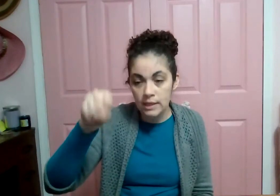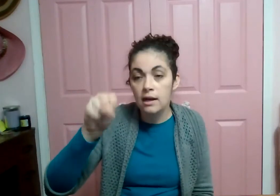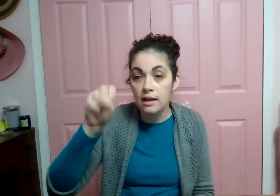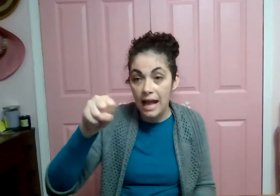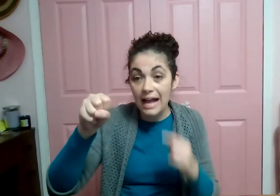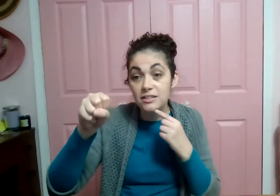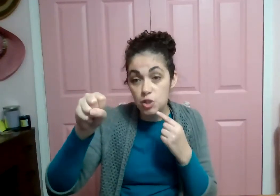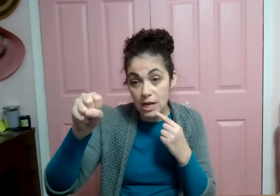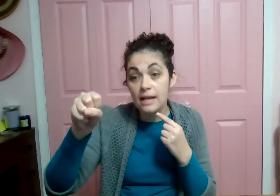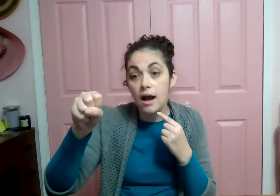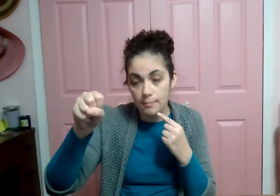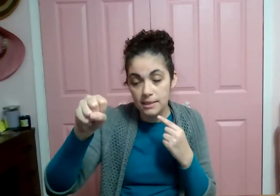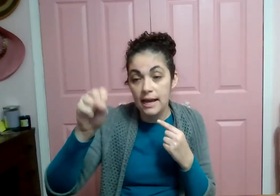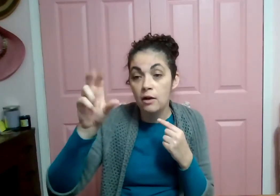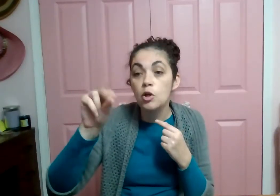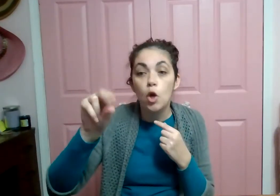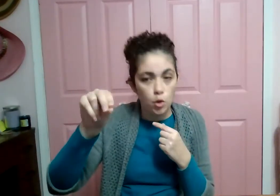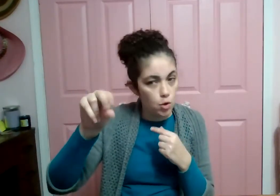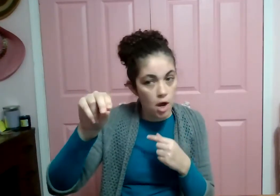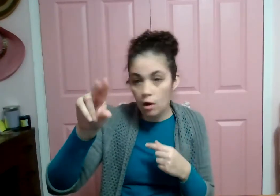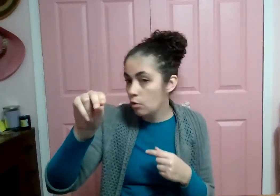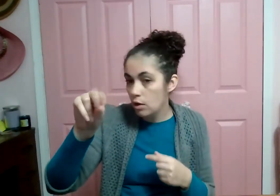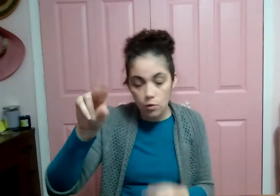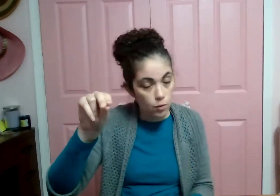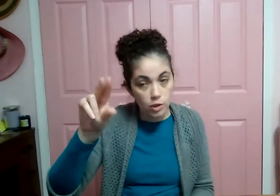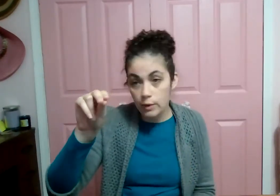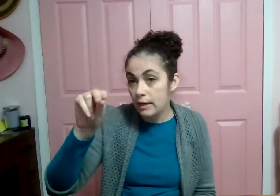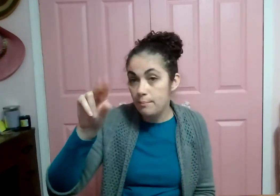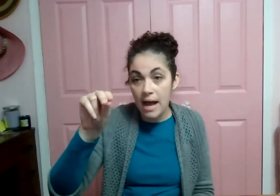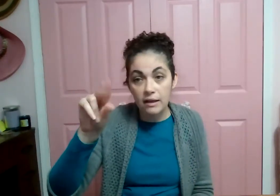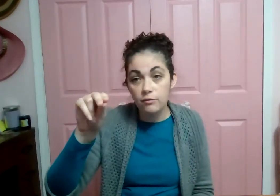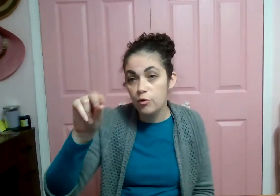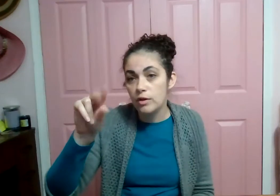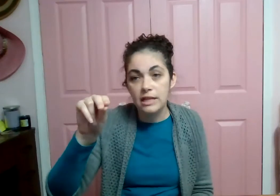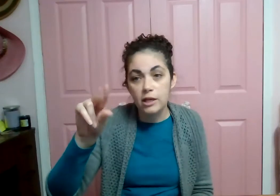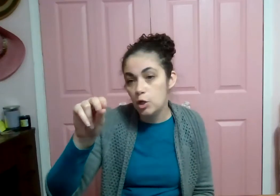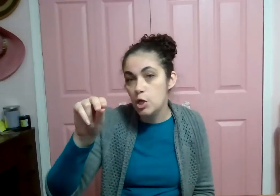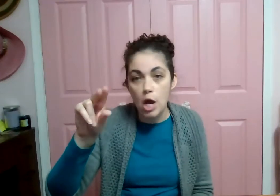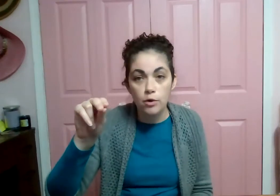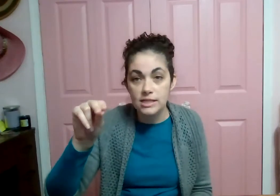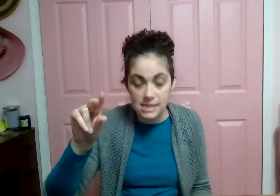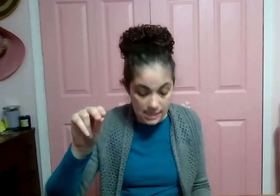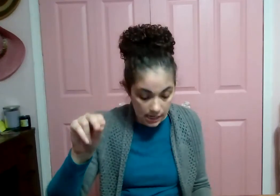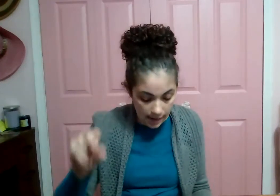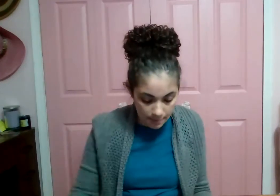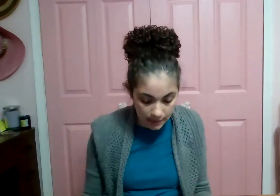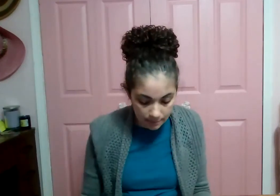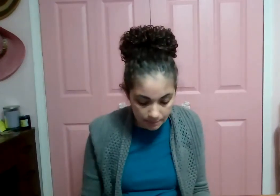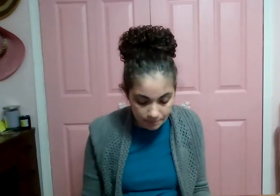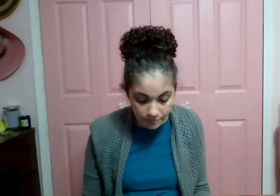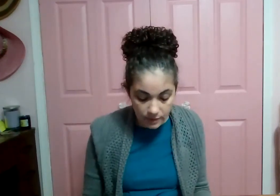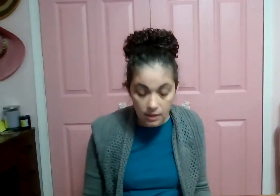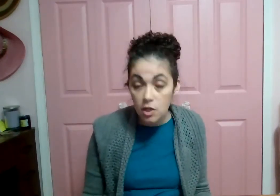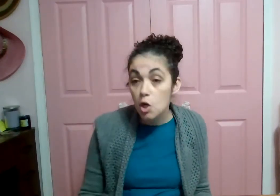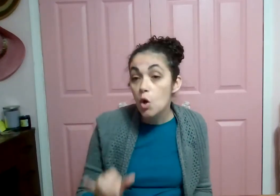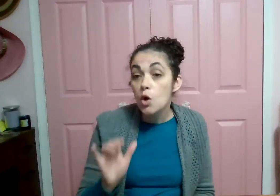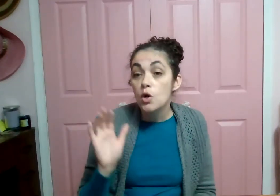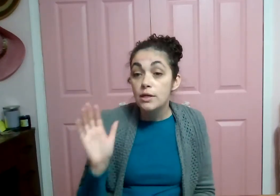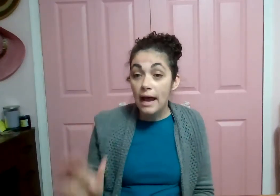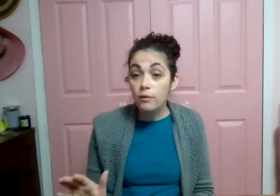a head shake up and down. No, we're doing a back and forth like, no, this is not happening. Now we're